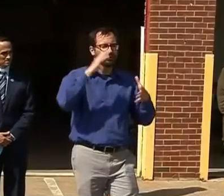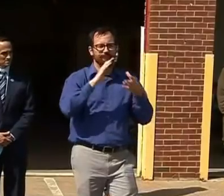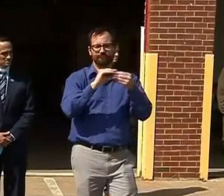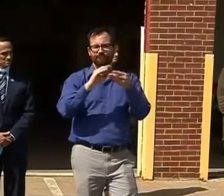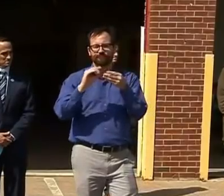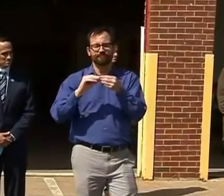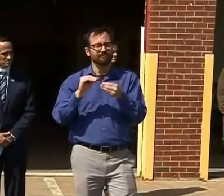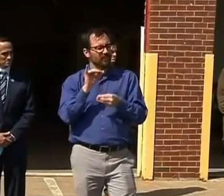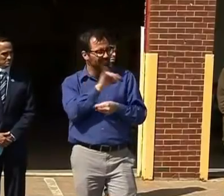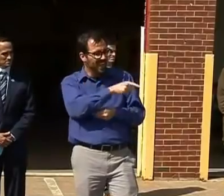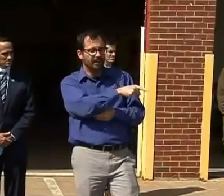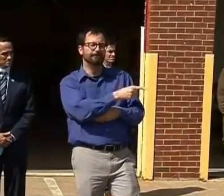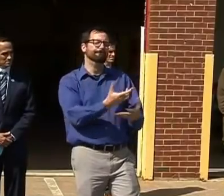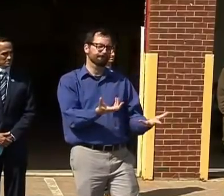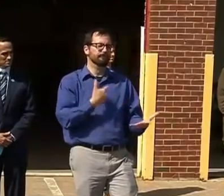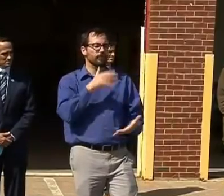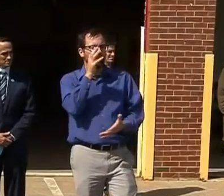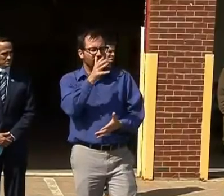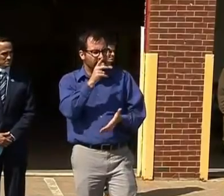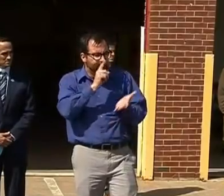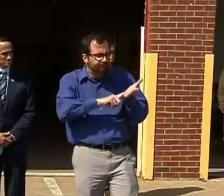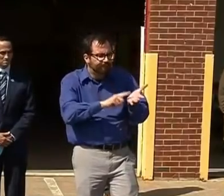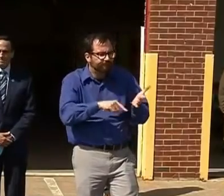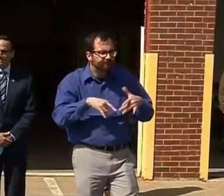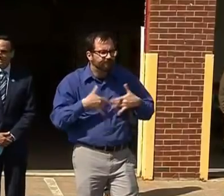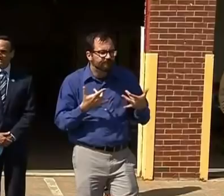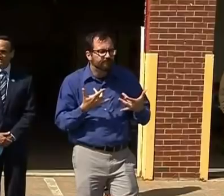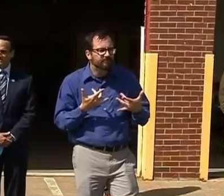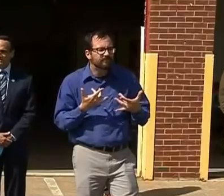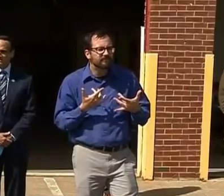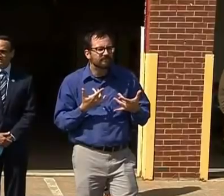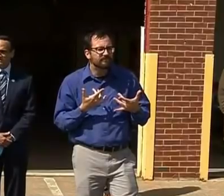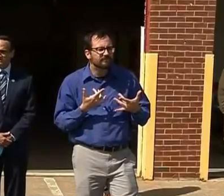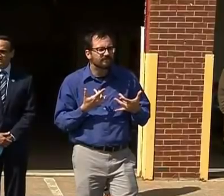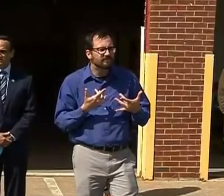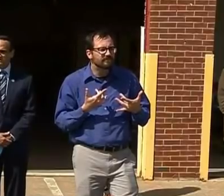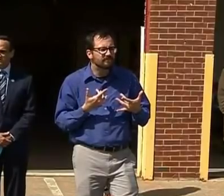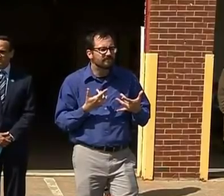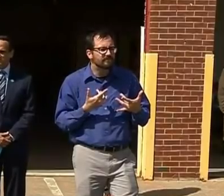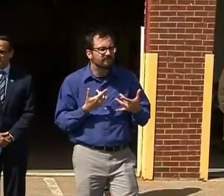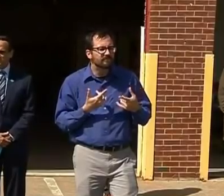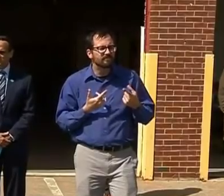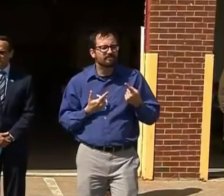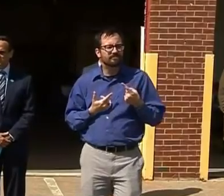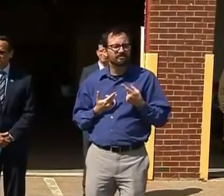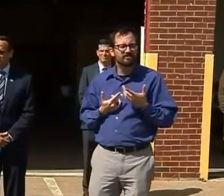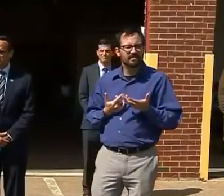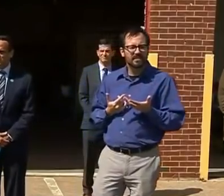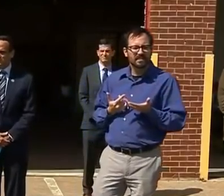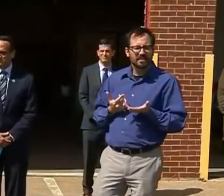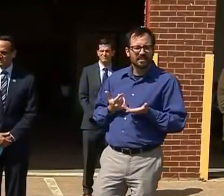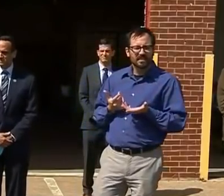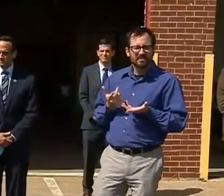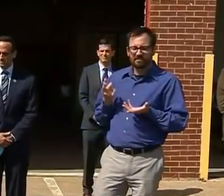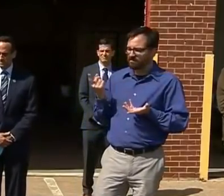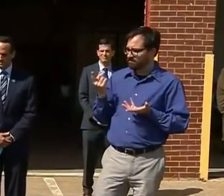reaction to losing that supply? 30,000 gallons. Like I said, I'll talk to him about it and see what we can do to help him.